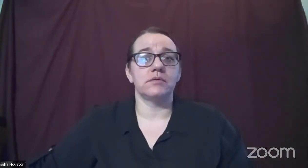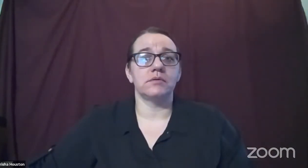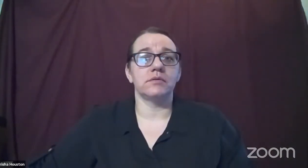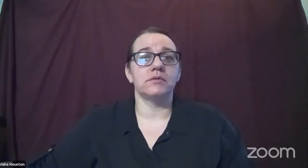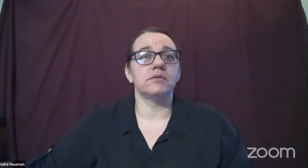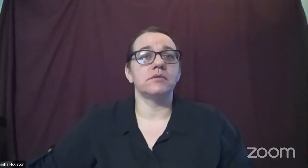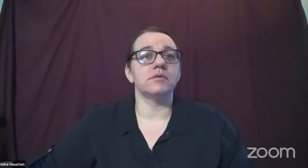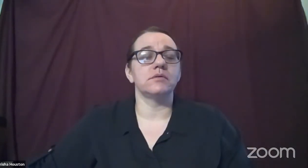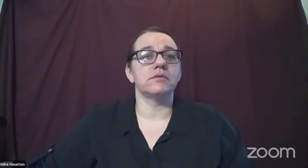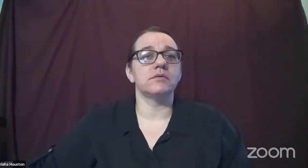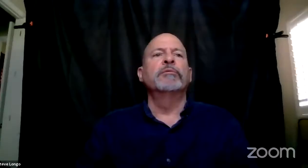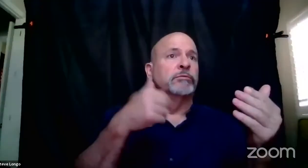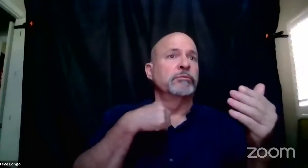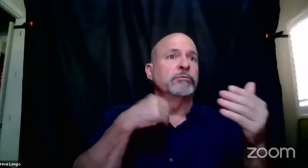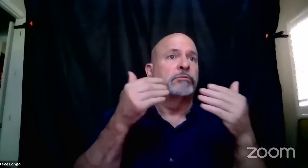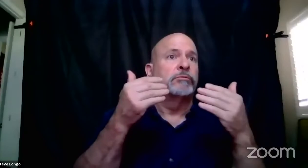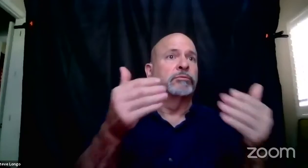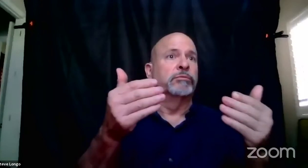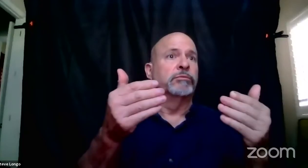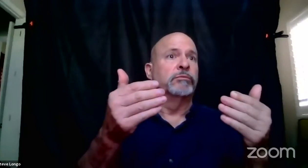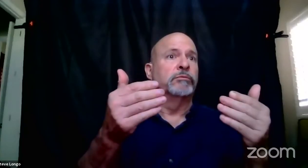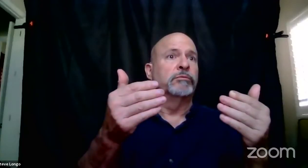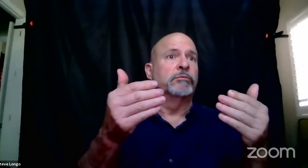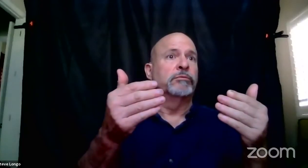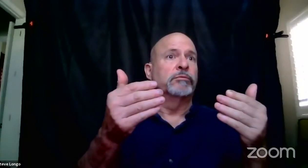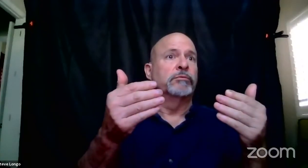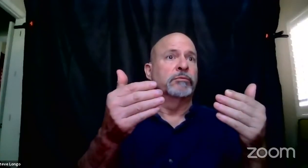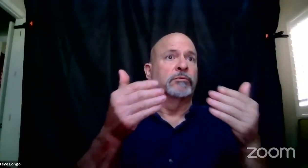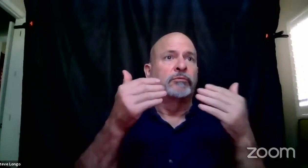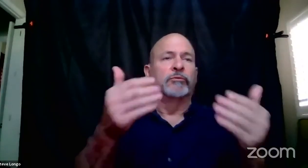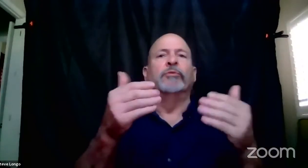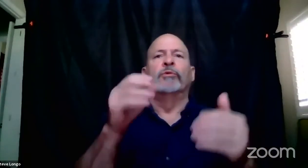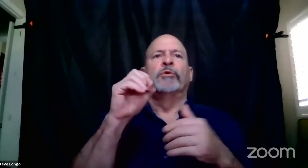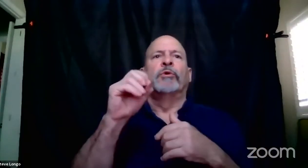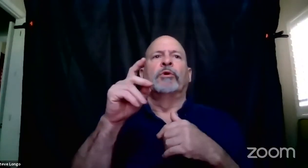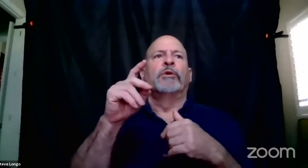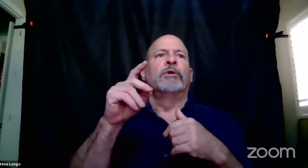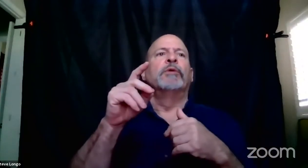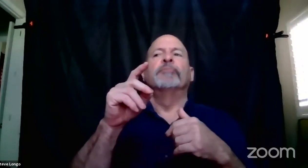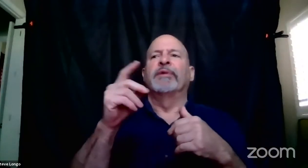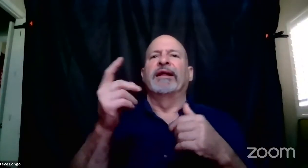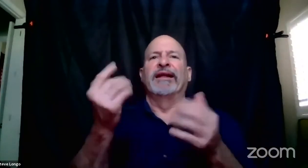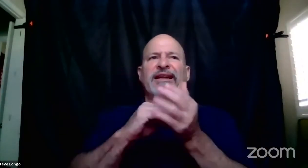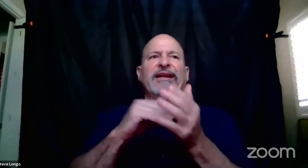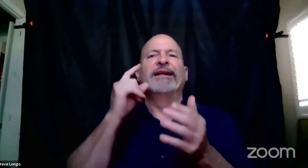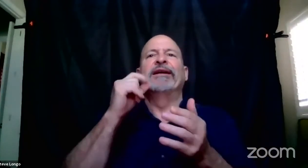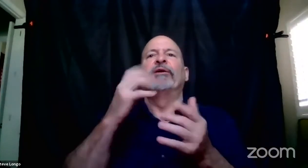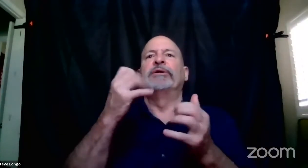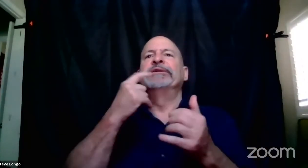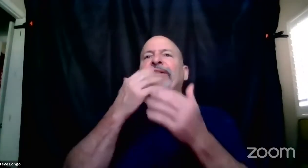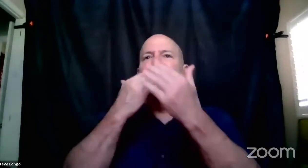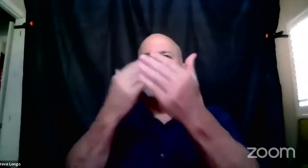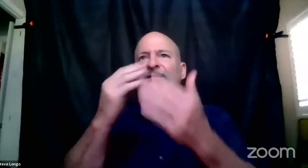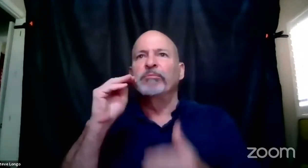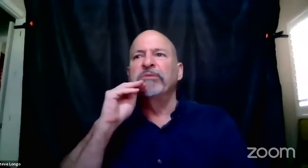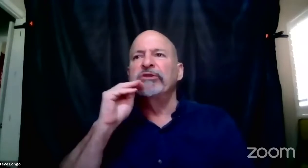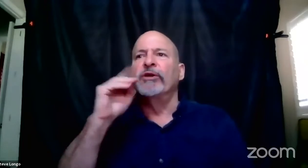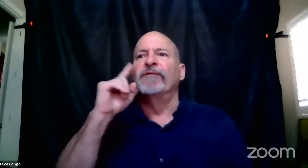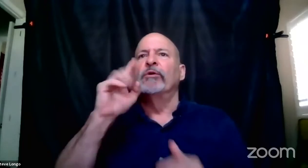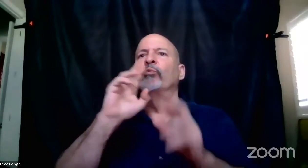Seemingly we have that worked out, so I'll give that floor back to Steve. Back to Steve. Again, Michelle, I wanted to